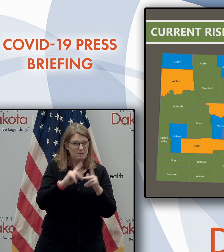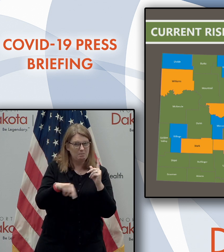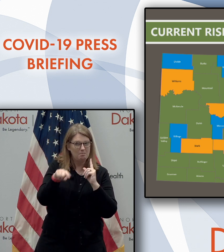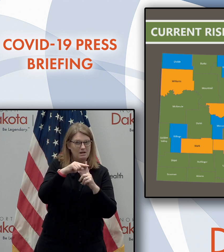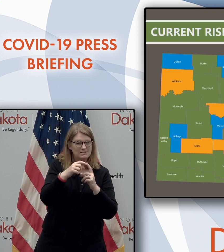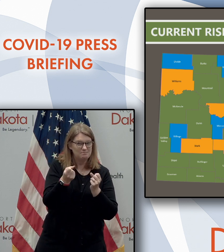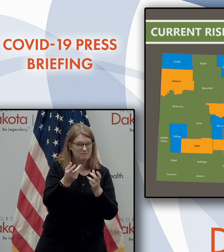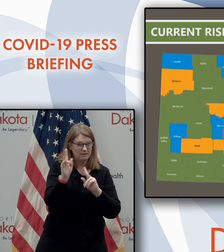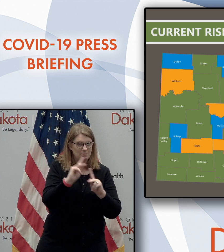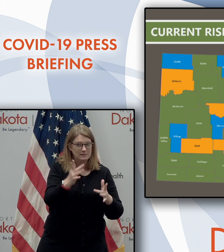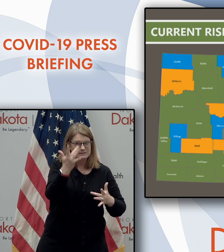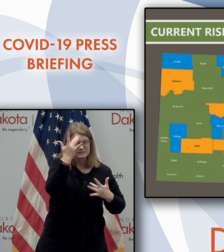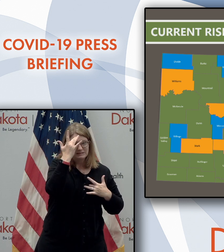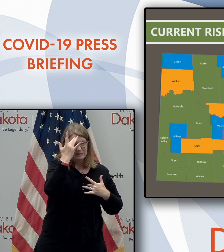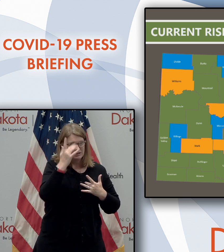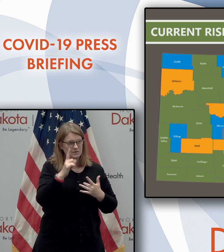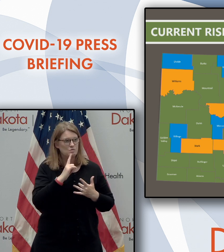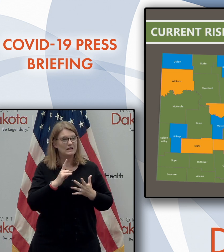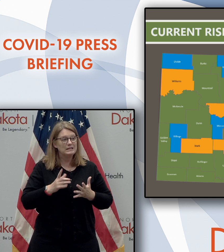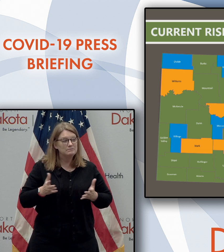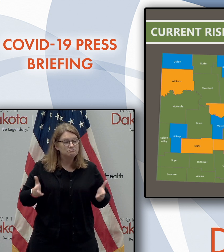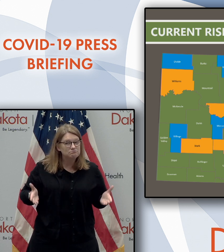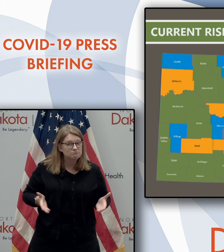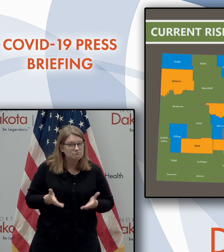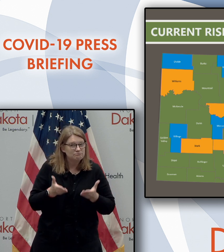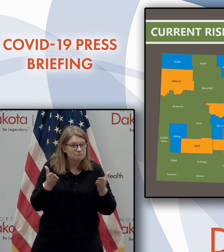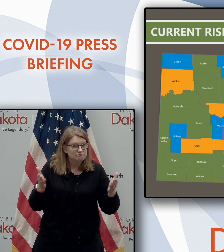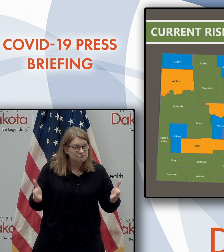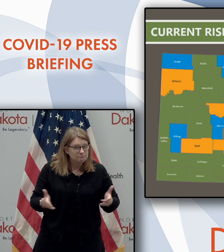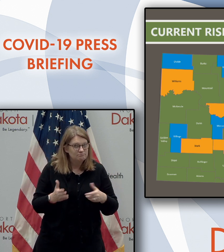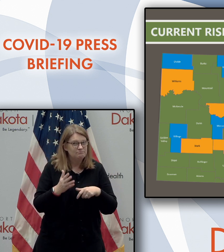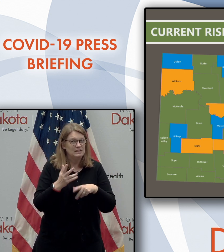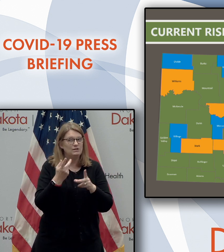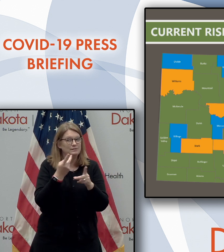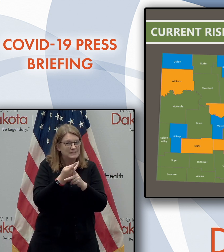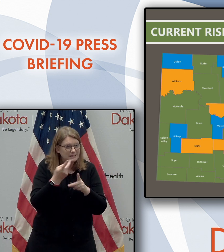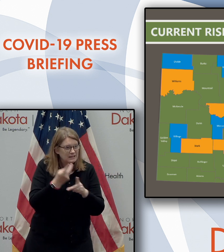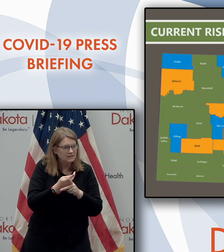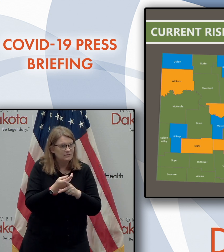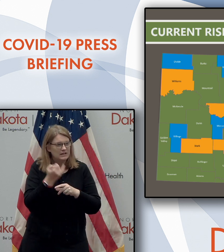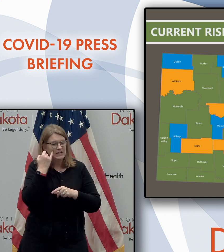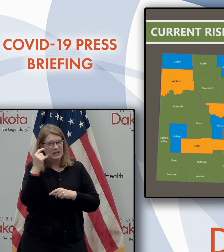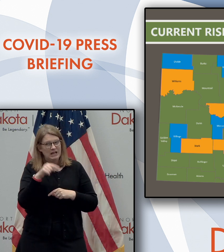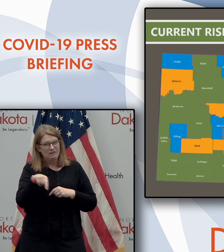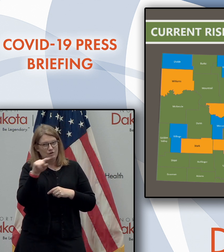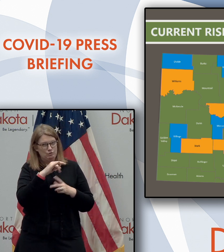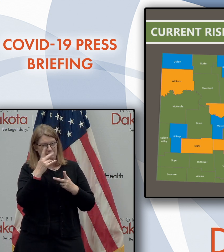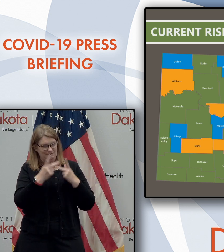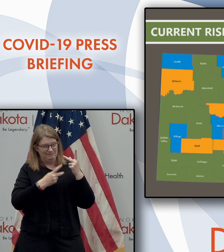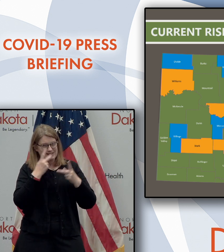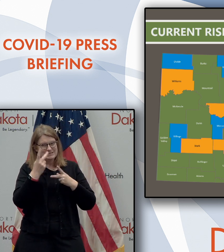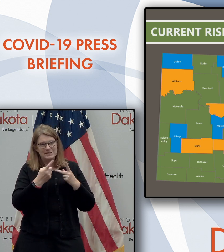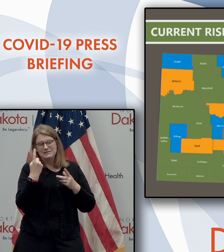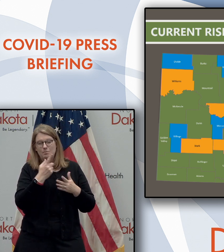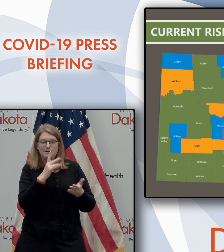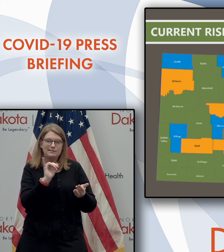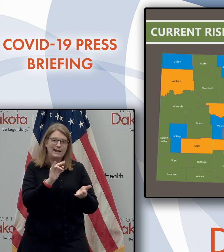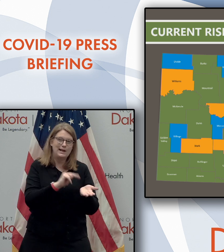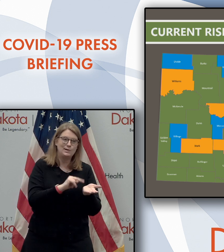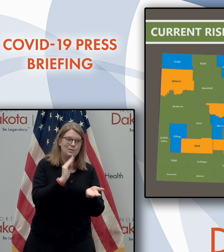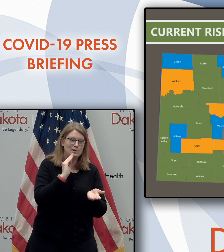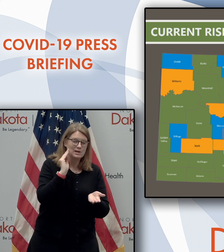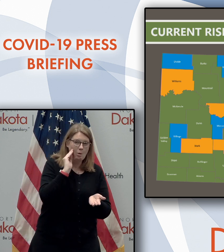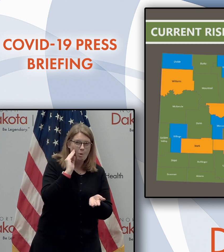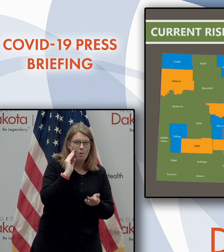then again, we urge extra precaution for anyone that might be visiting someone in long-term care or